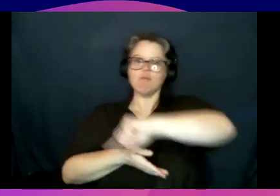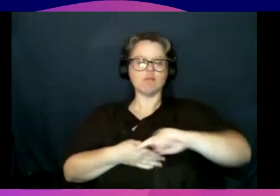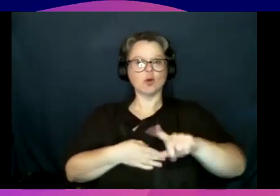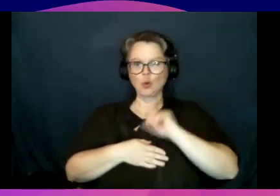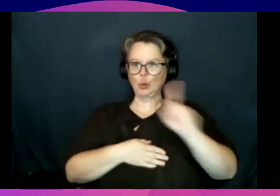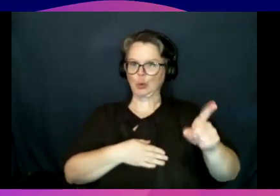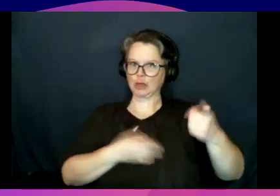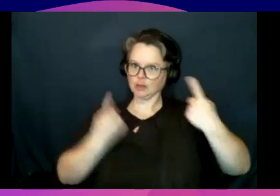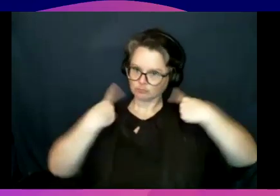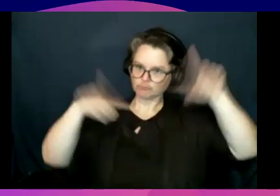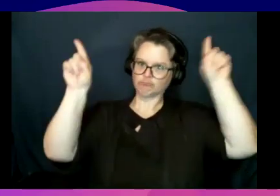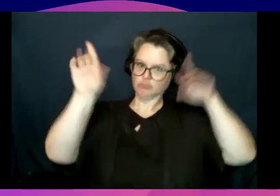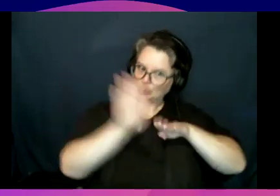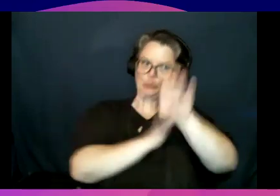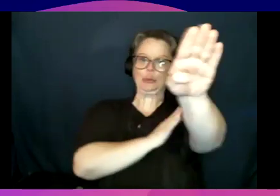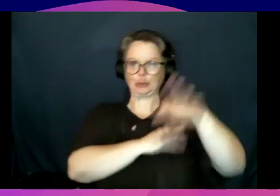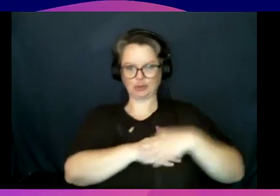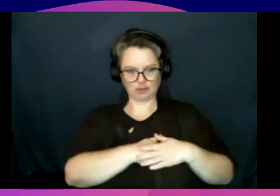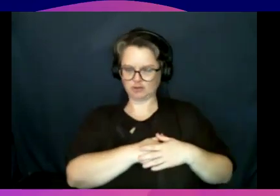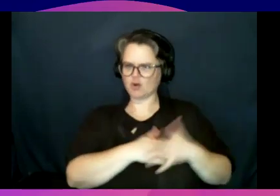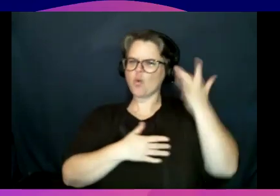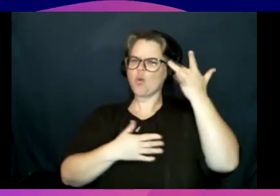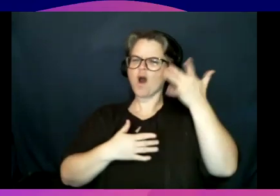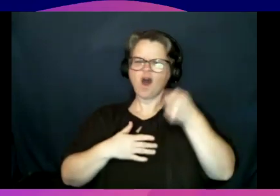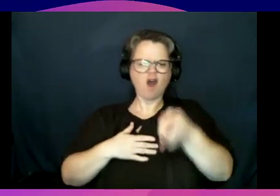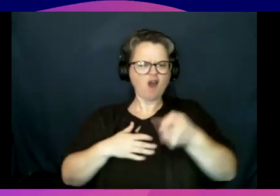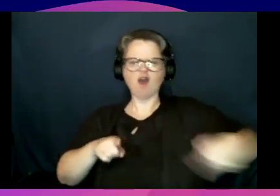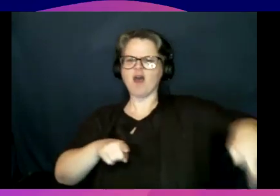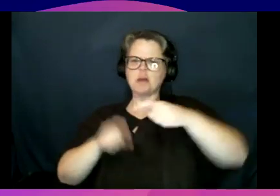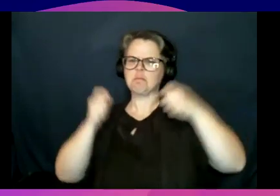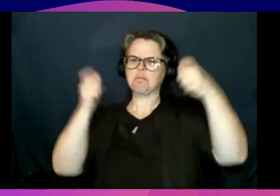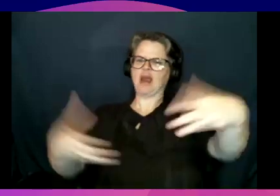of quotes from folks who did respond to the survey.